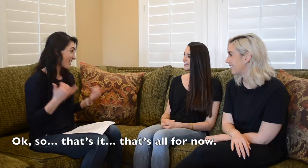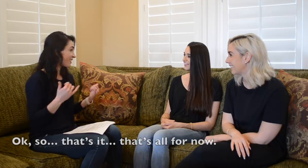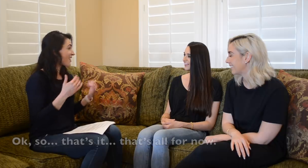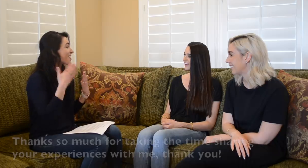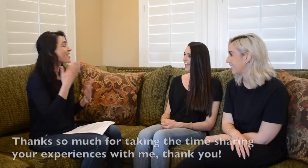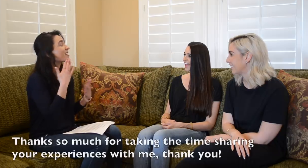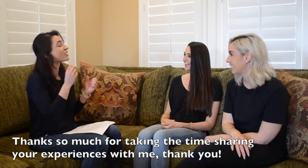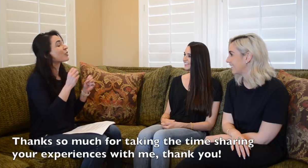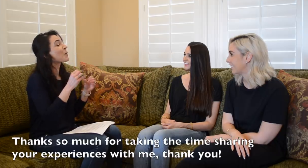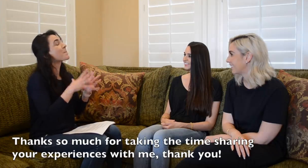Yay.